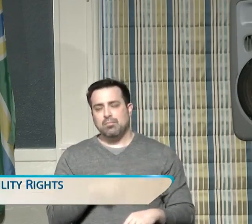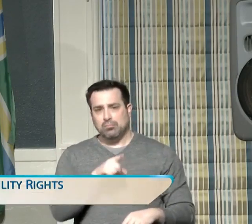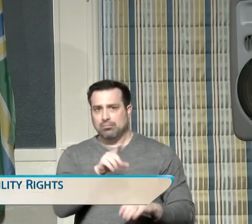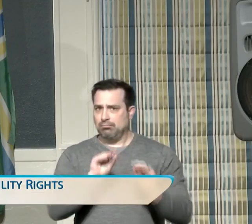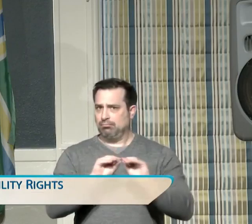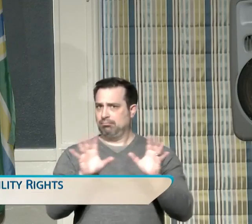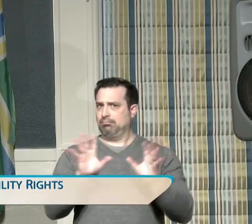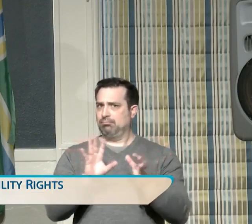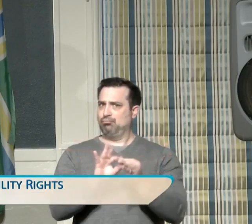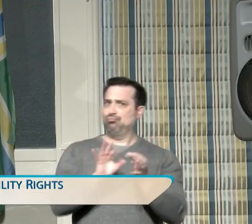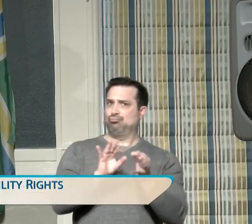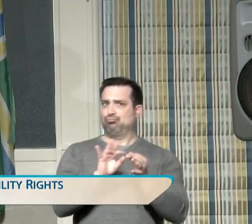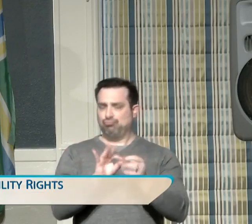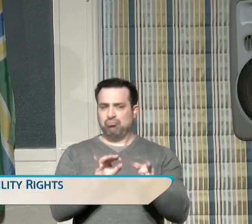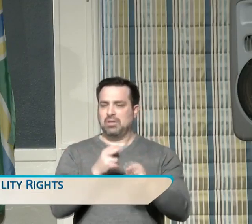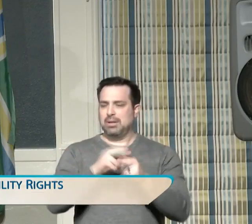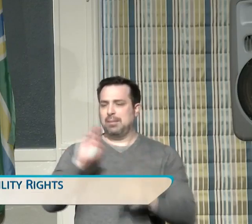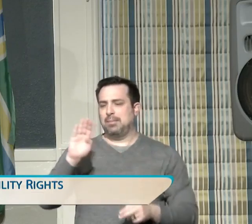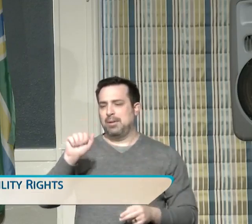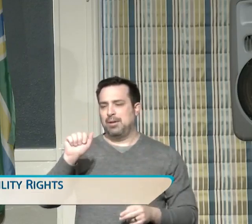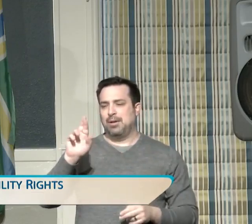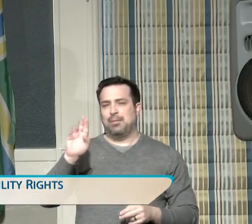articulate was someone named Barbara Roberts.